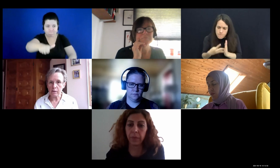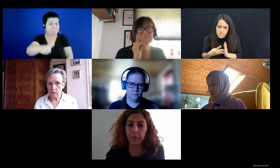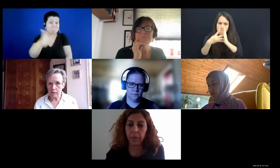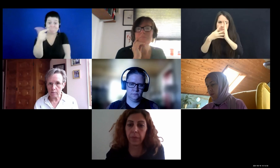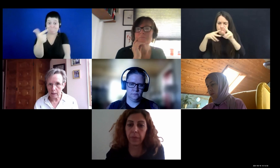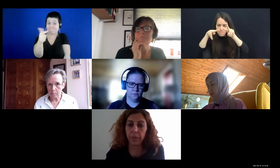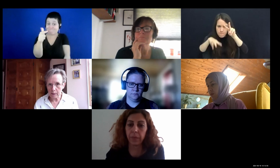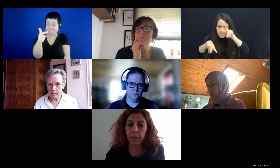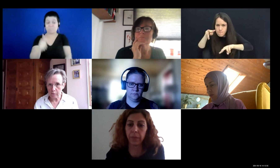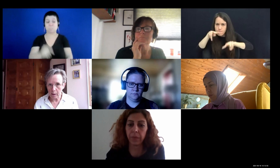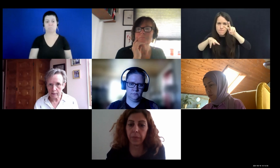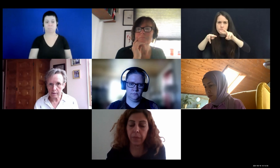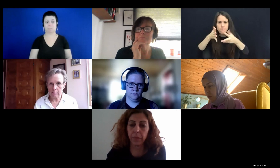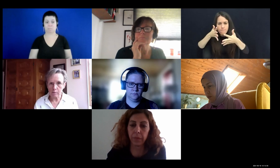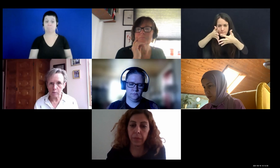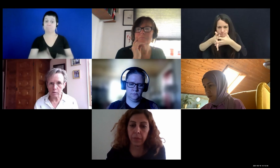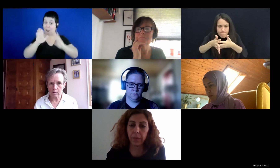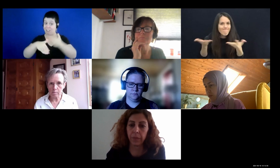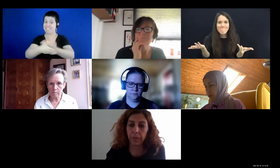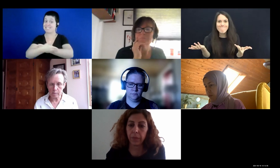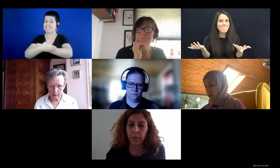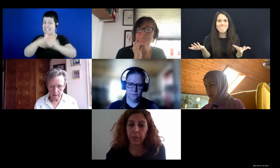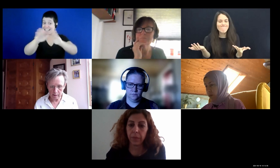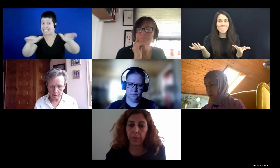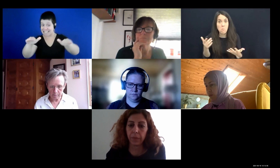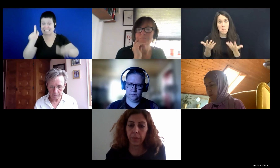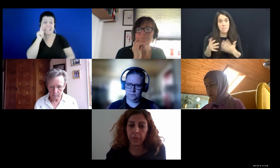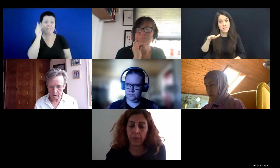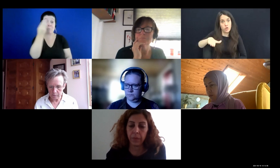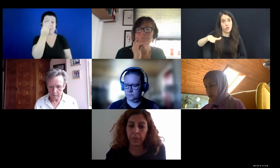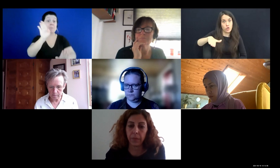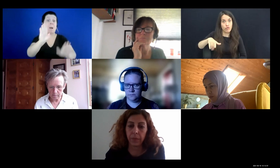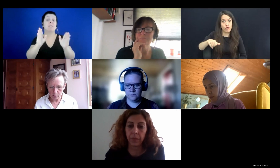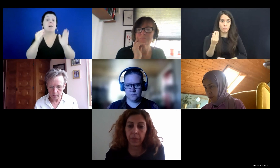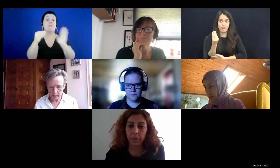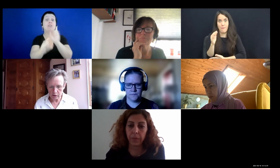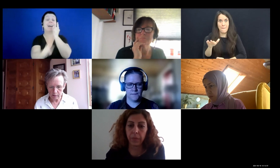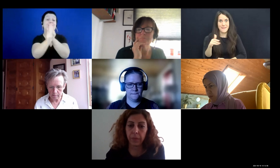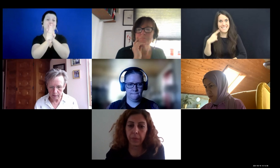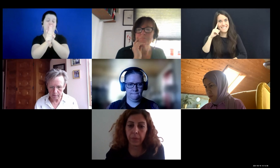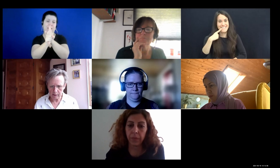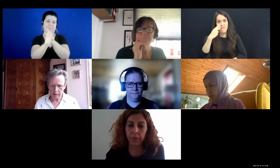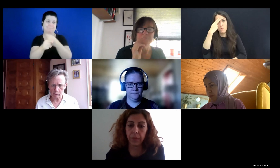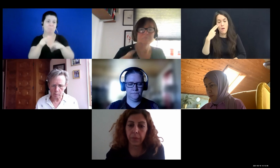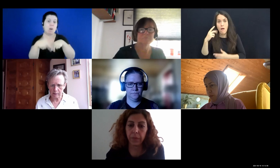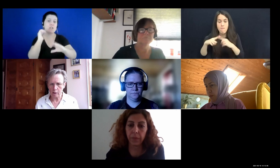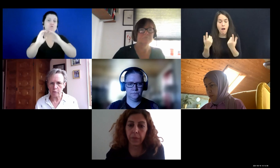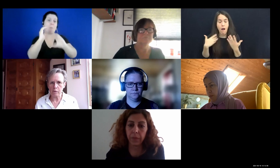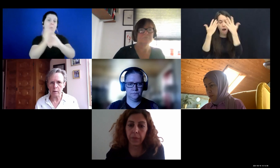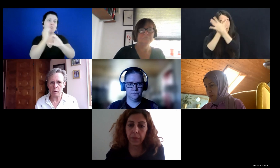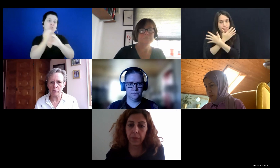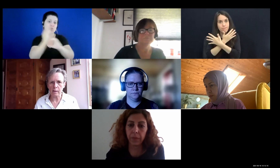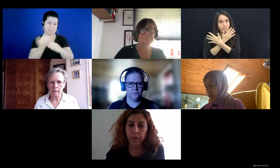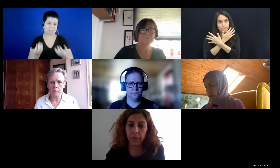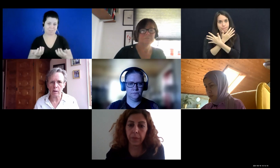And these children might be deafblind and won't be, well, if communication, it will be a